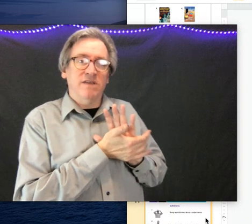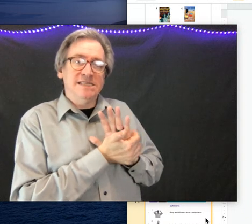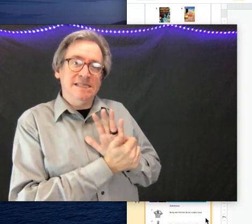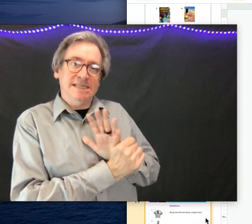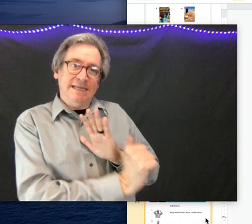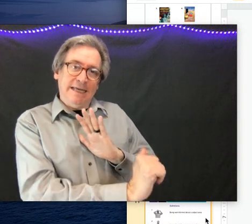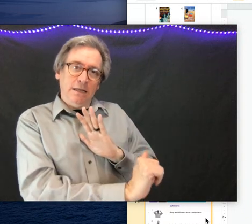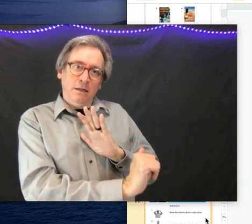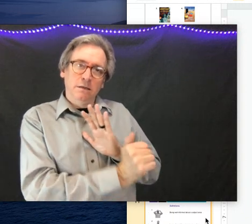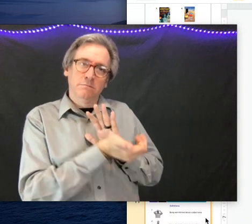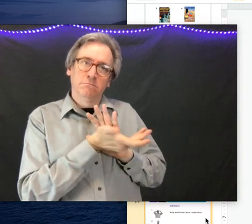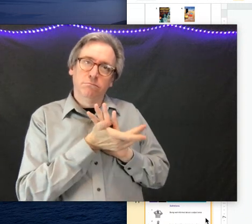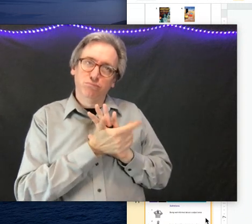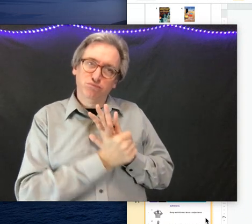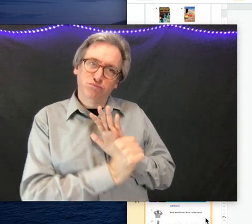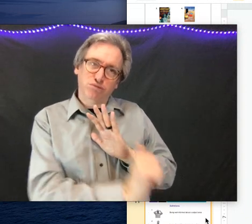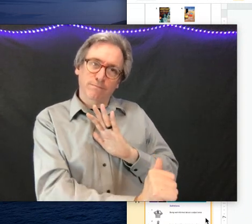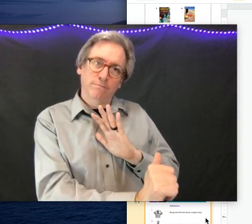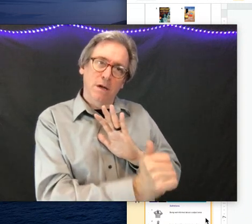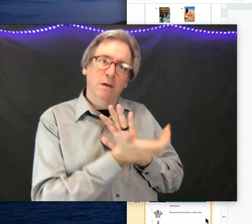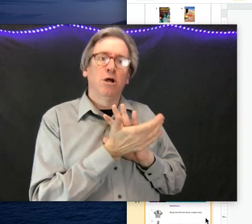Can have skill.